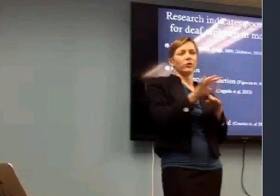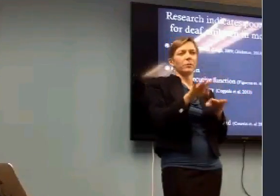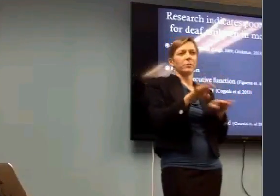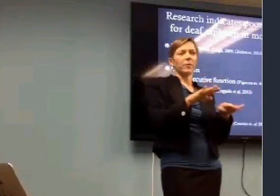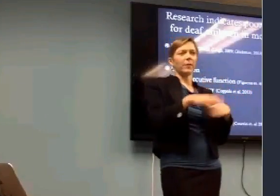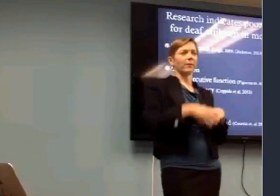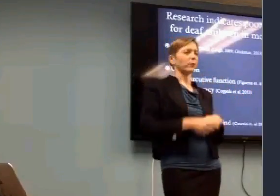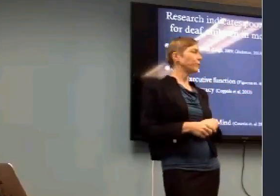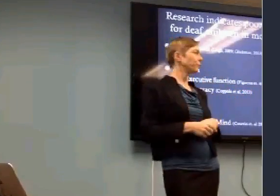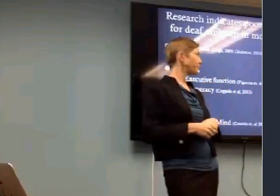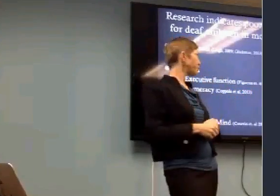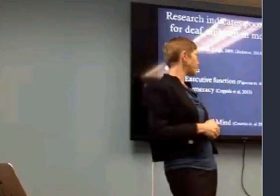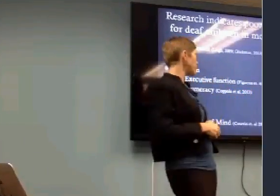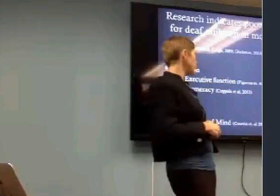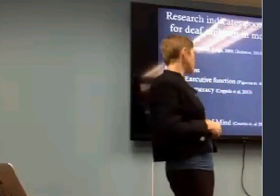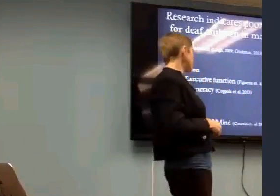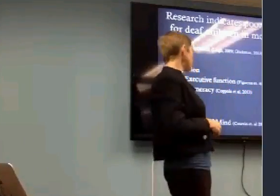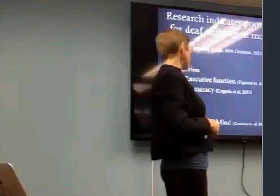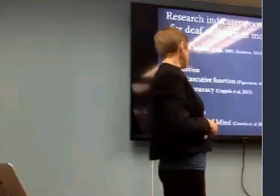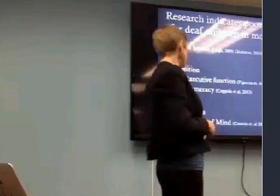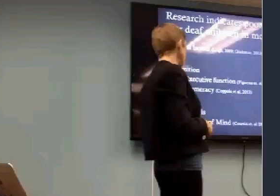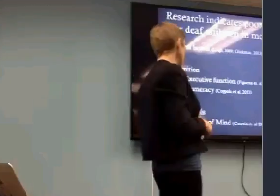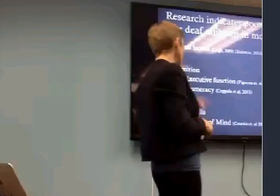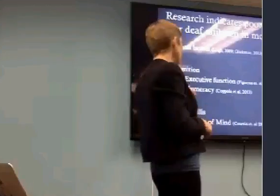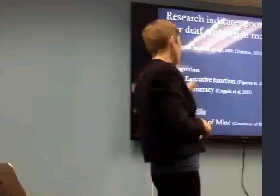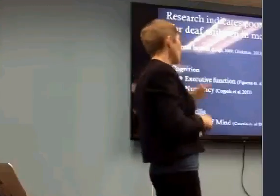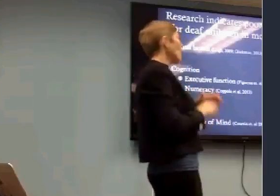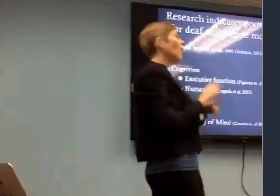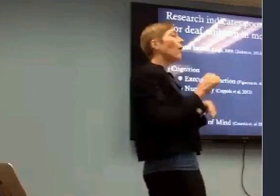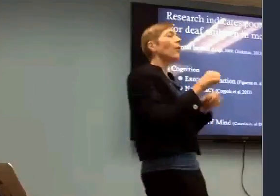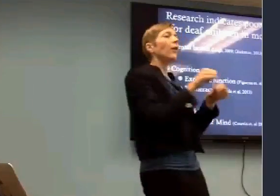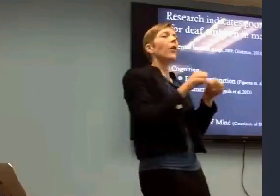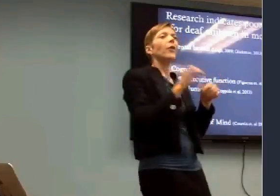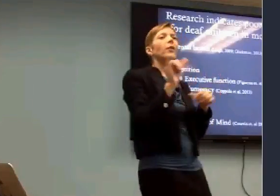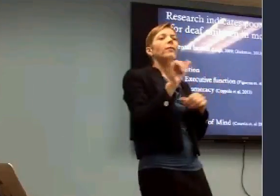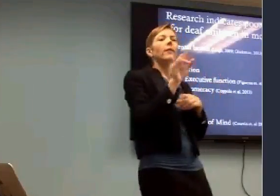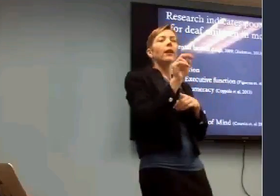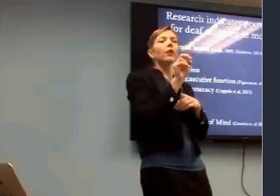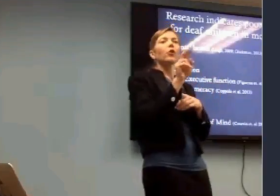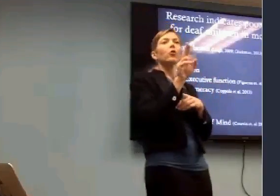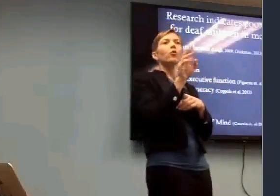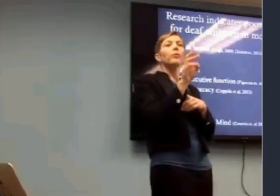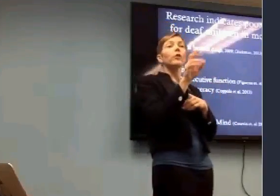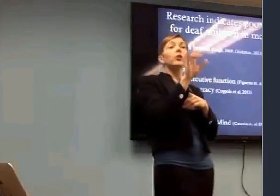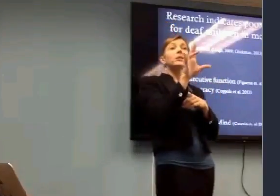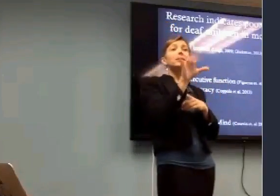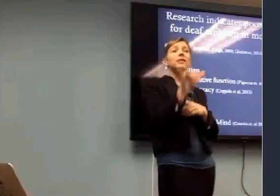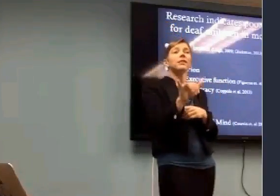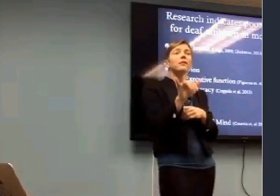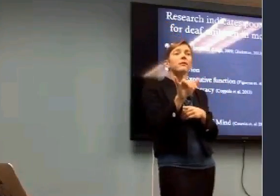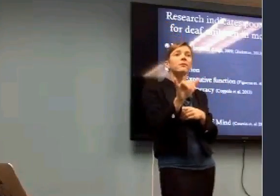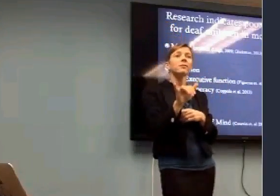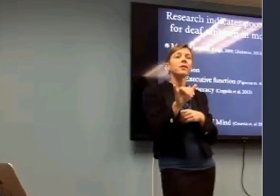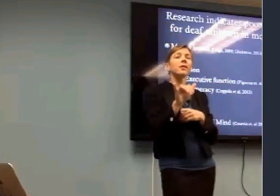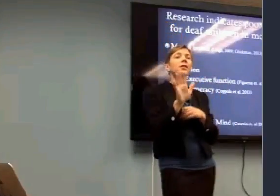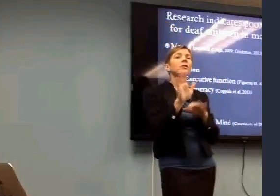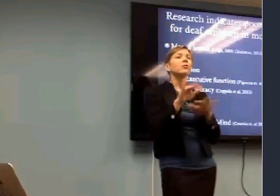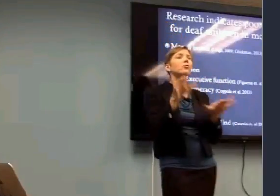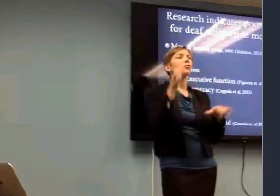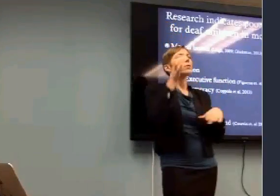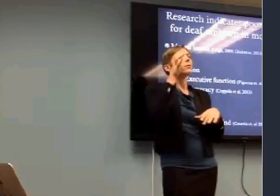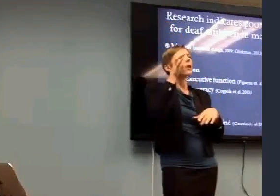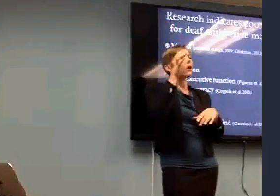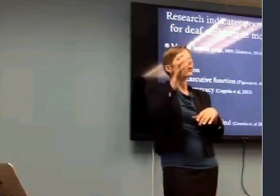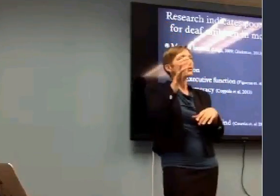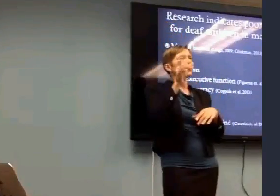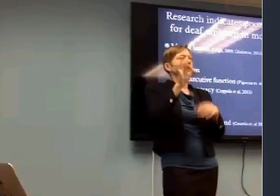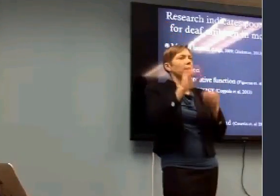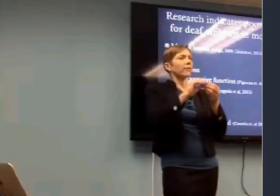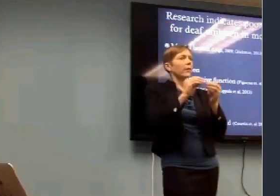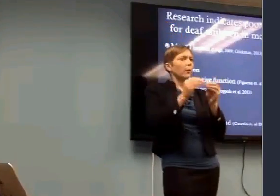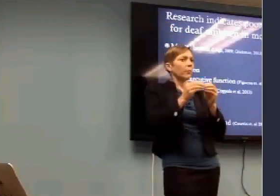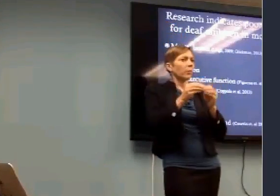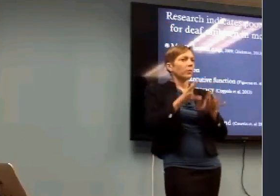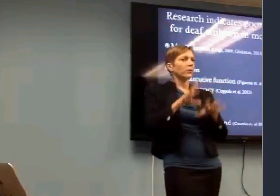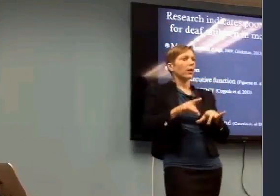of executive functioning behaviors. So deaf children face delays in that. Also in the area of numeracy,